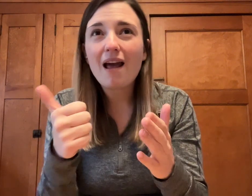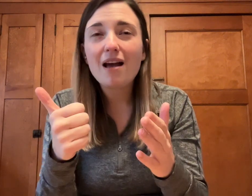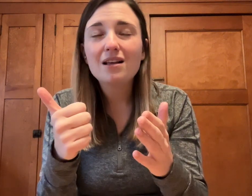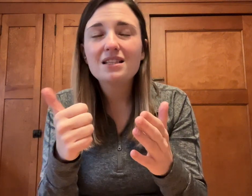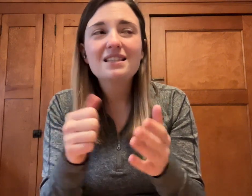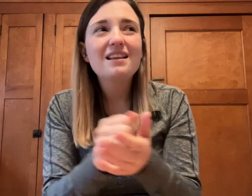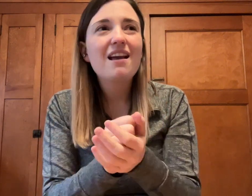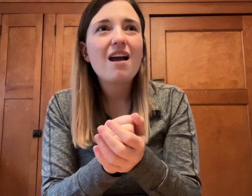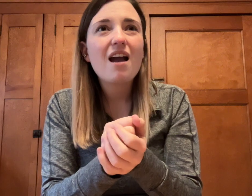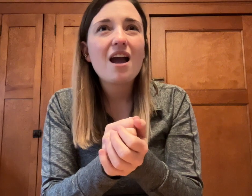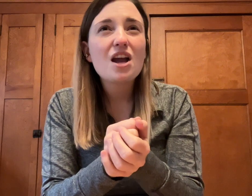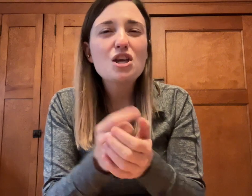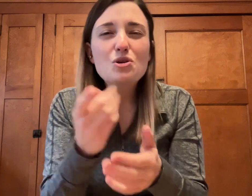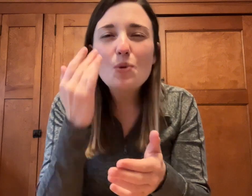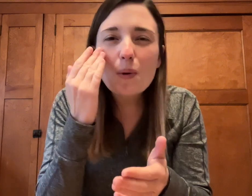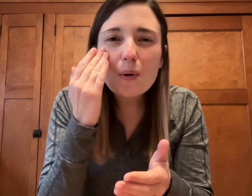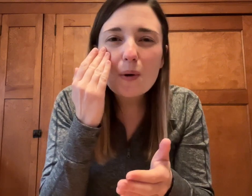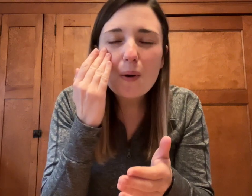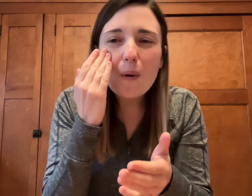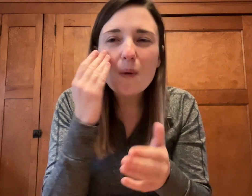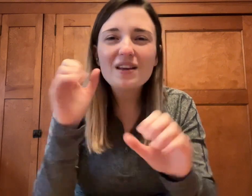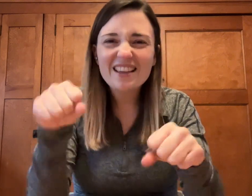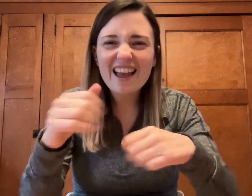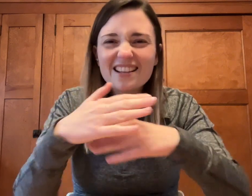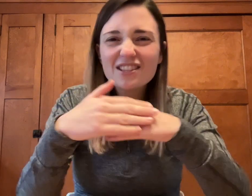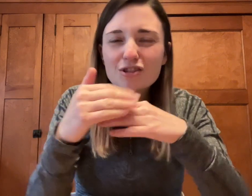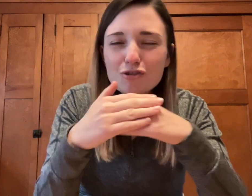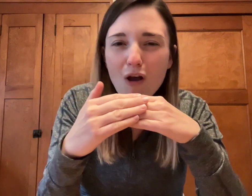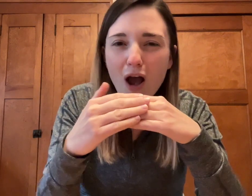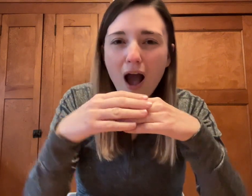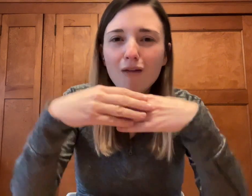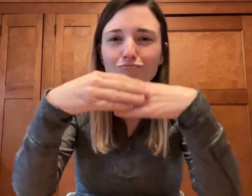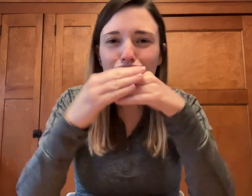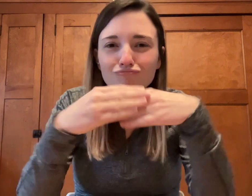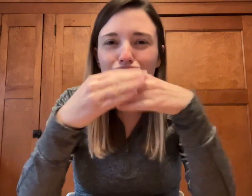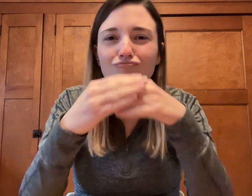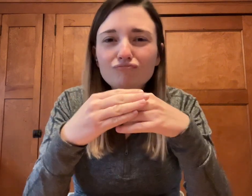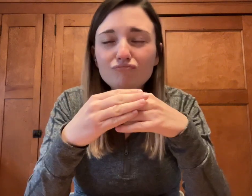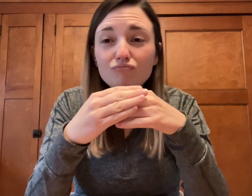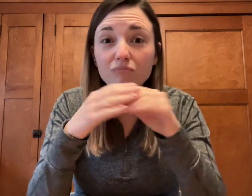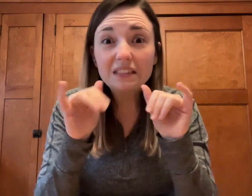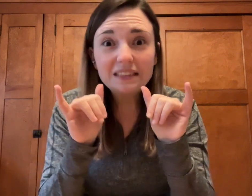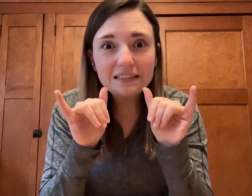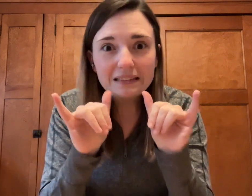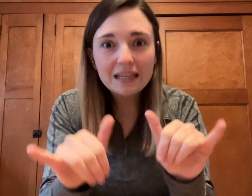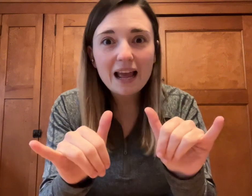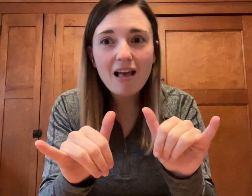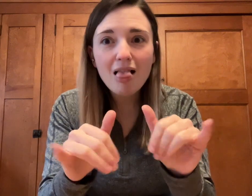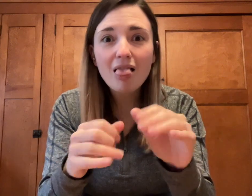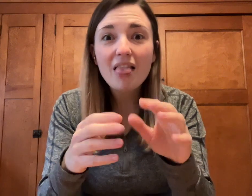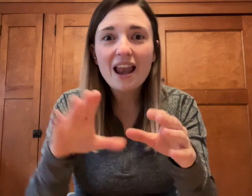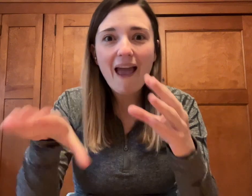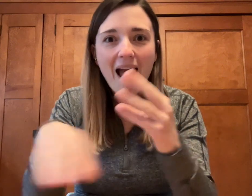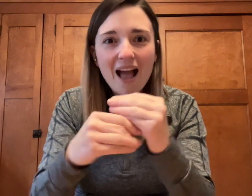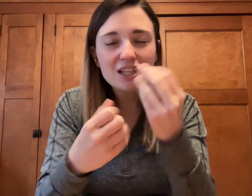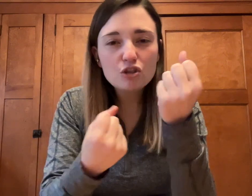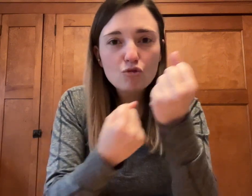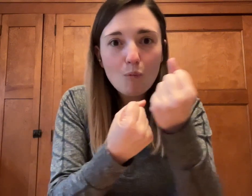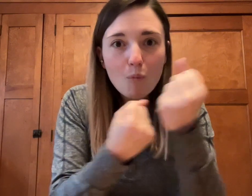softer and bendable, it does still support. It does still hold up and support. It has shape. It supports the muscle or the flesh around